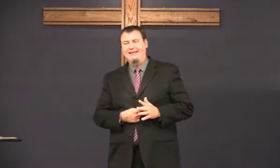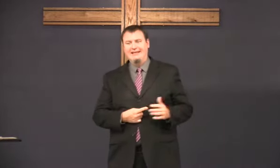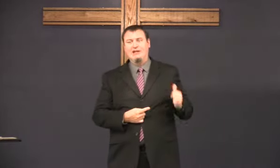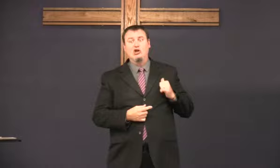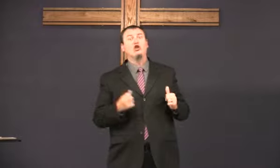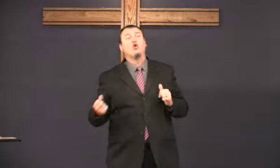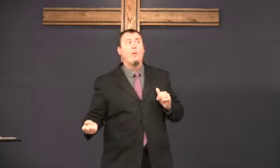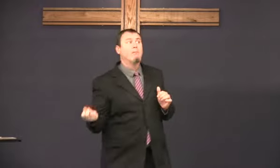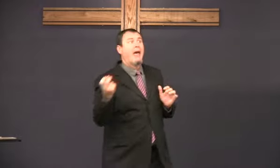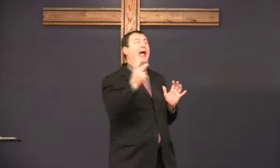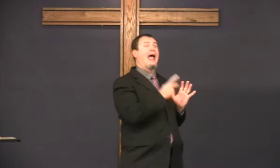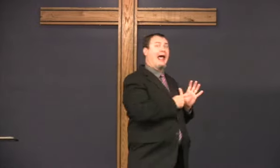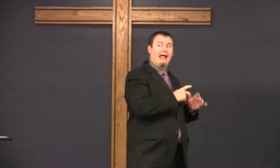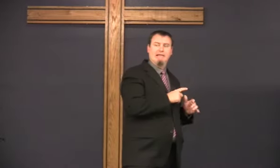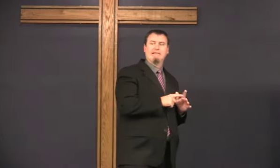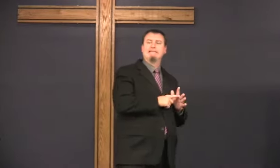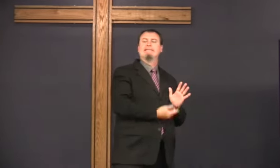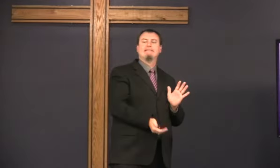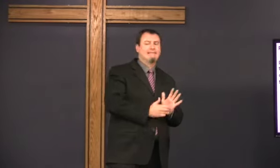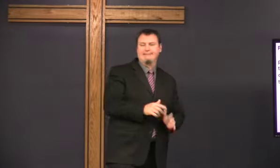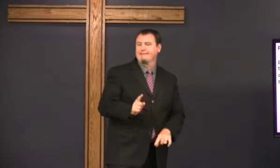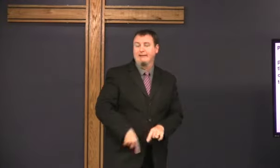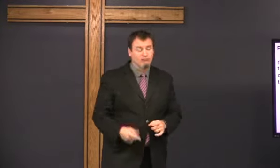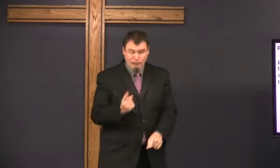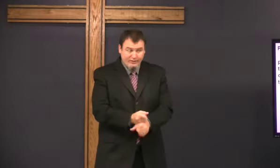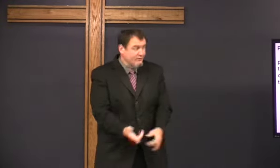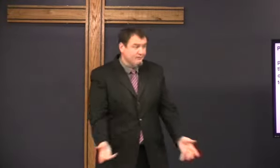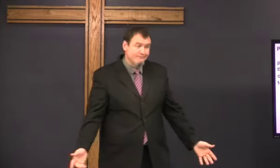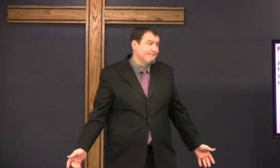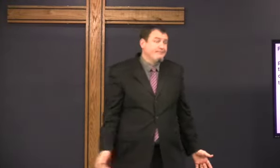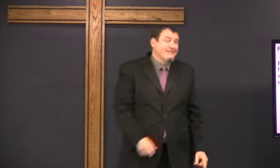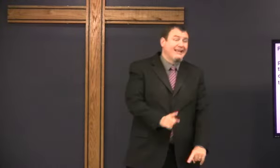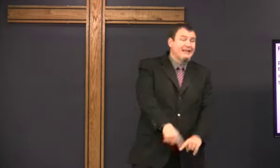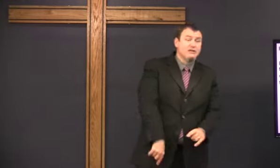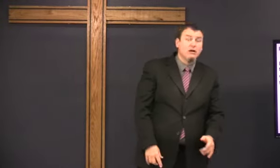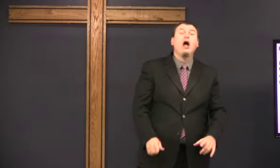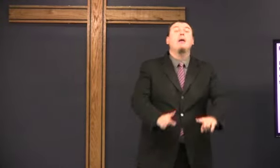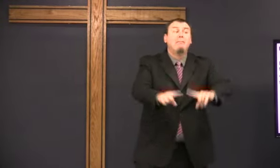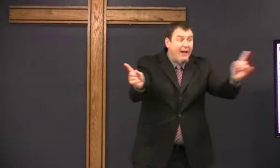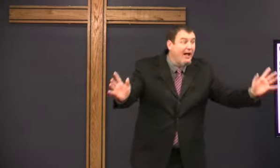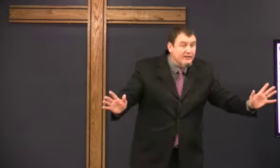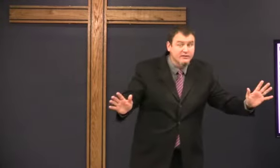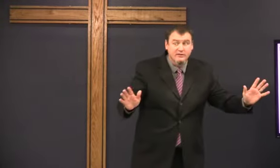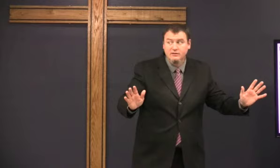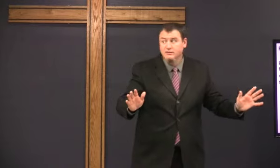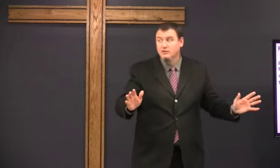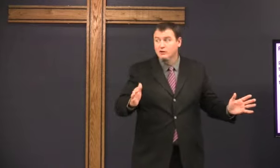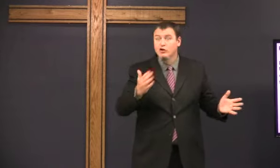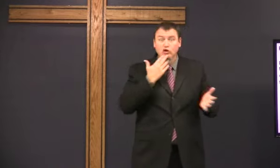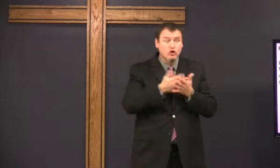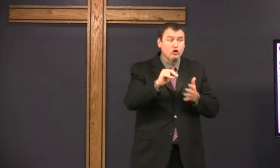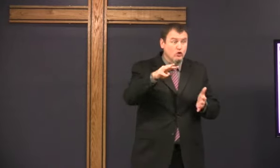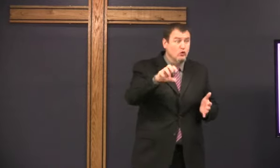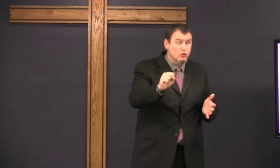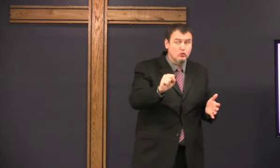things and I say, I wish I could start again. And they can't. They can't go back. But